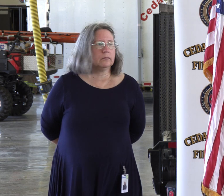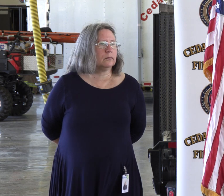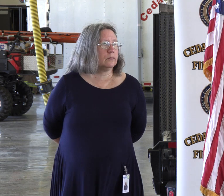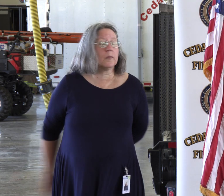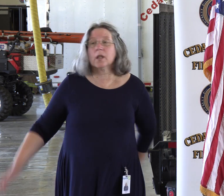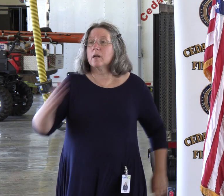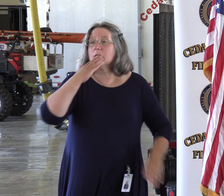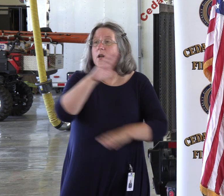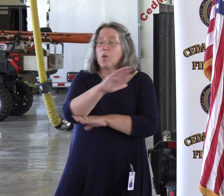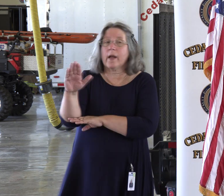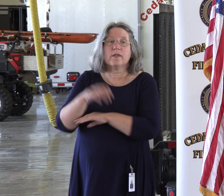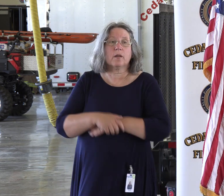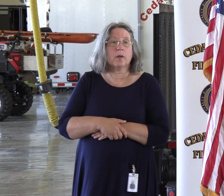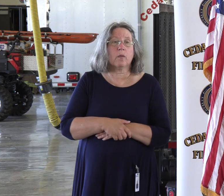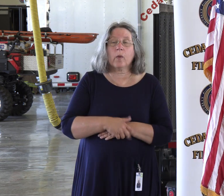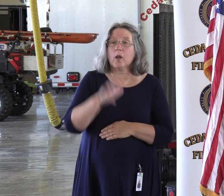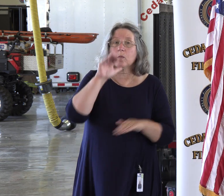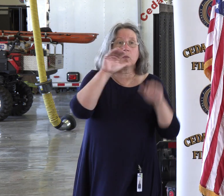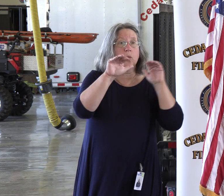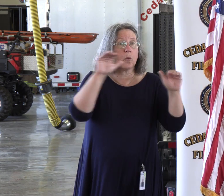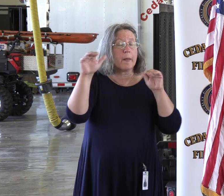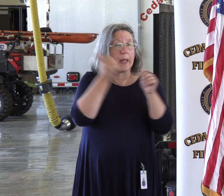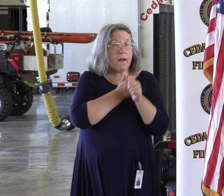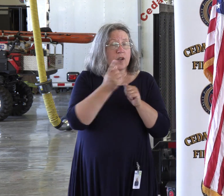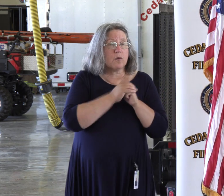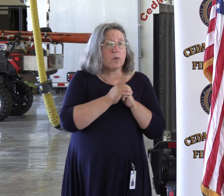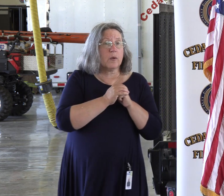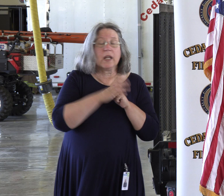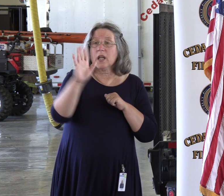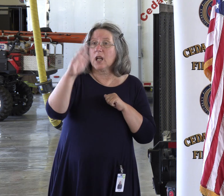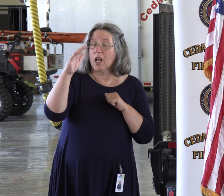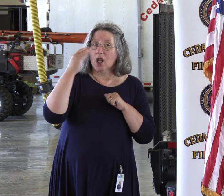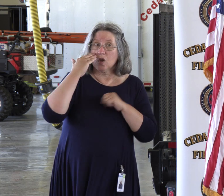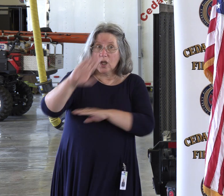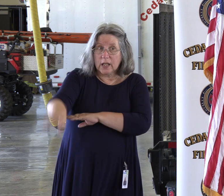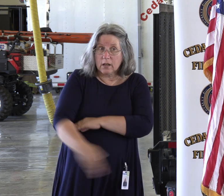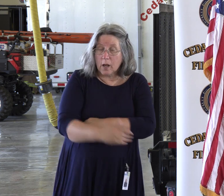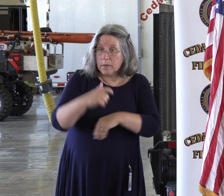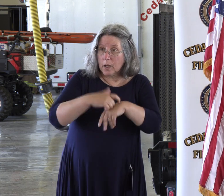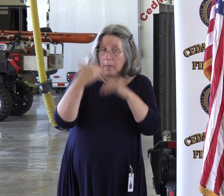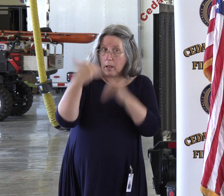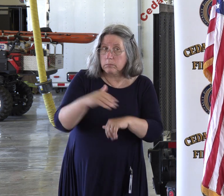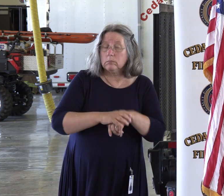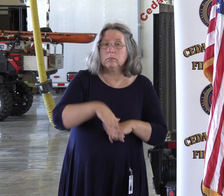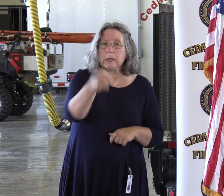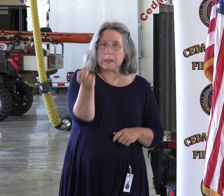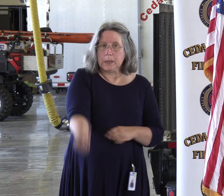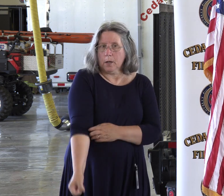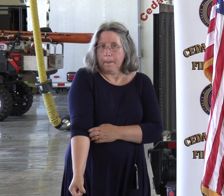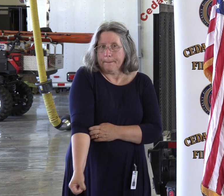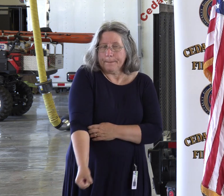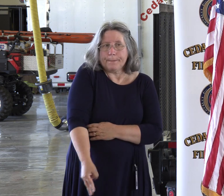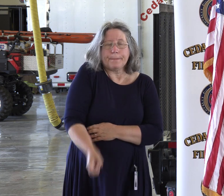Good afternoon. I'd like to begin by reminding everyone that the daily curfew is still in effect. That begins at midnight and runs